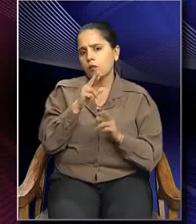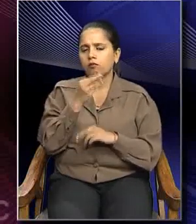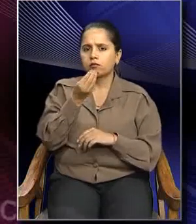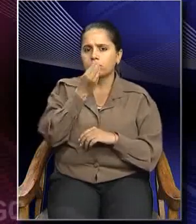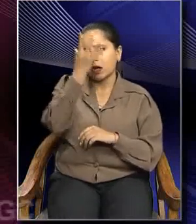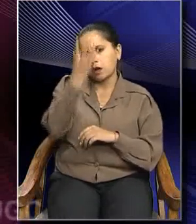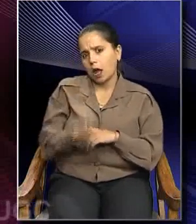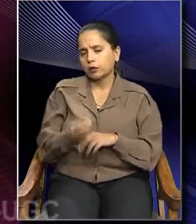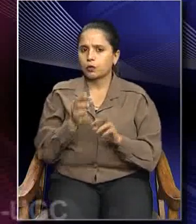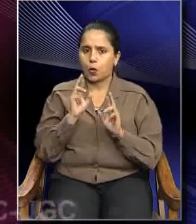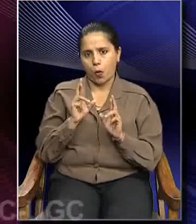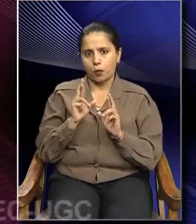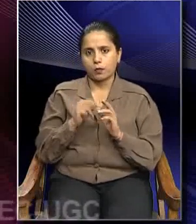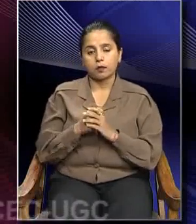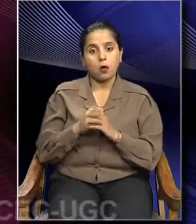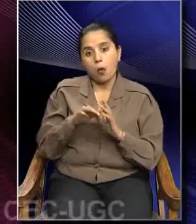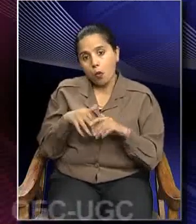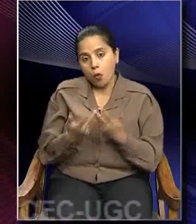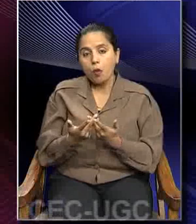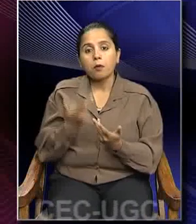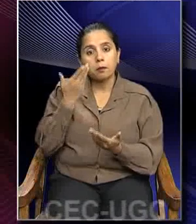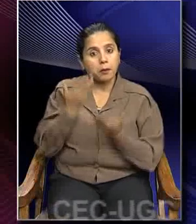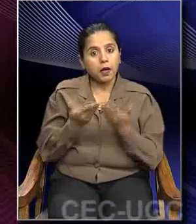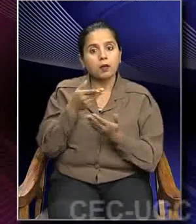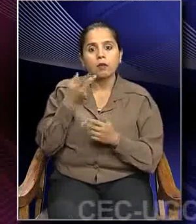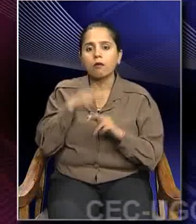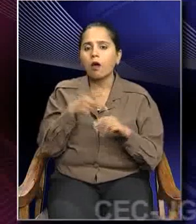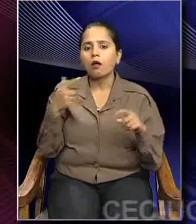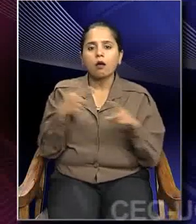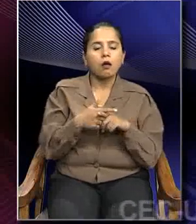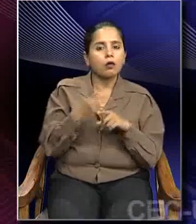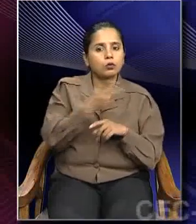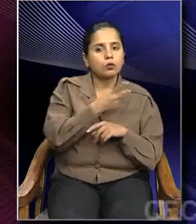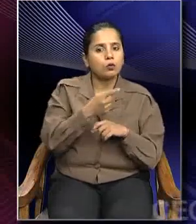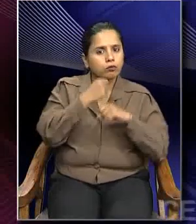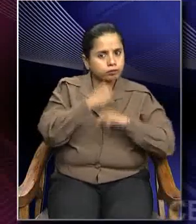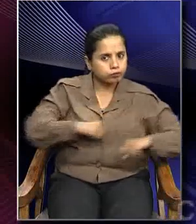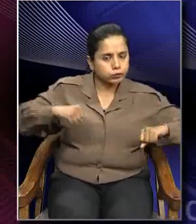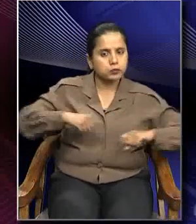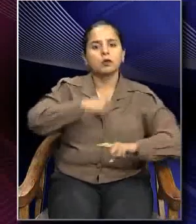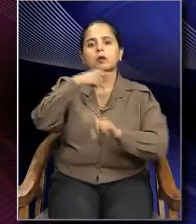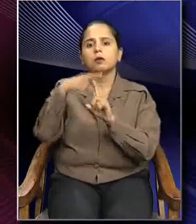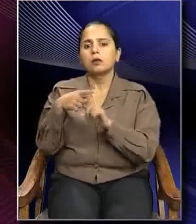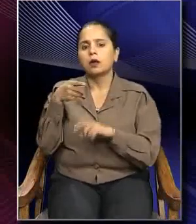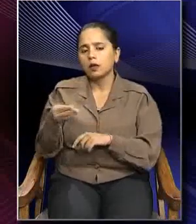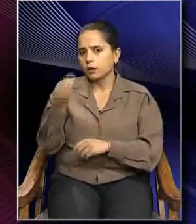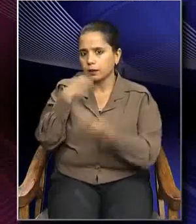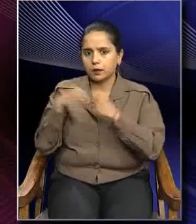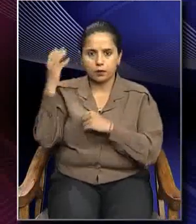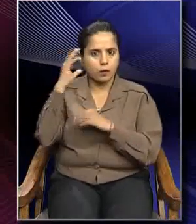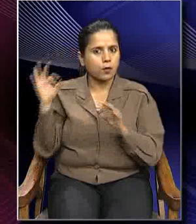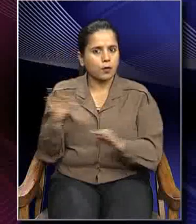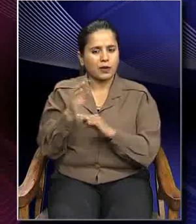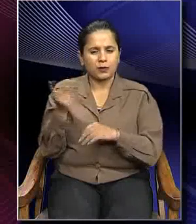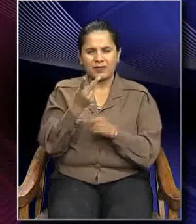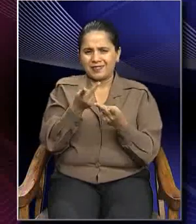during the night. Otherwise, the inconsistency between being fat and not eating during the